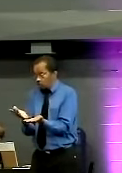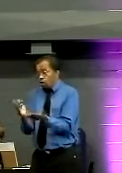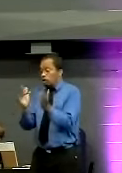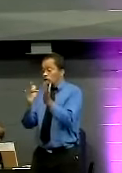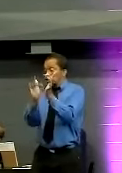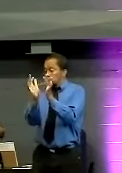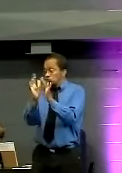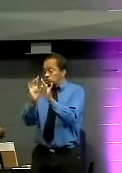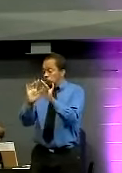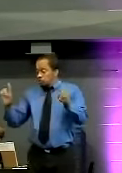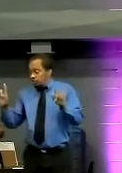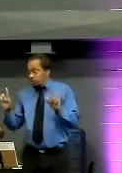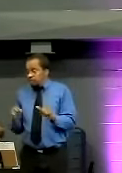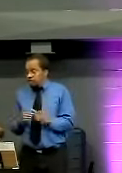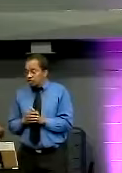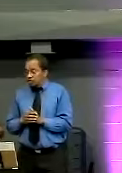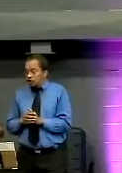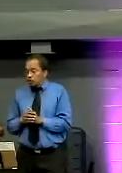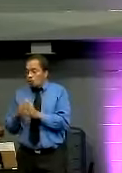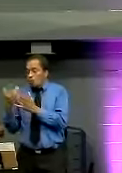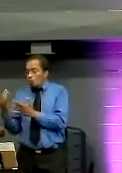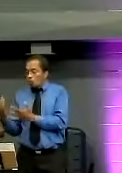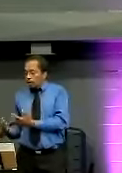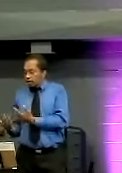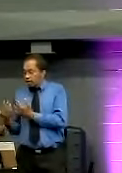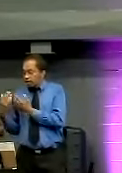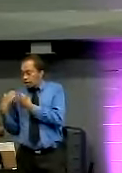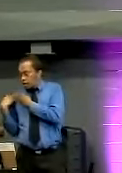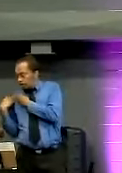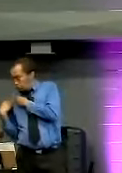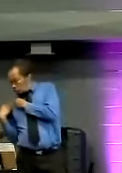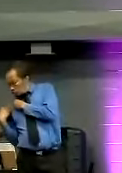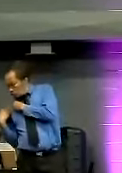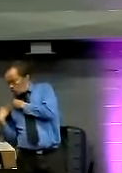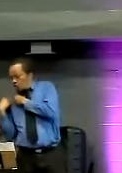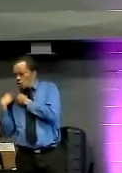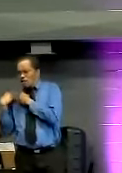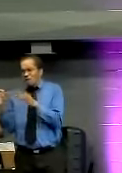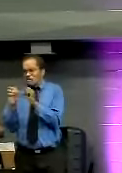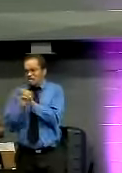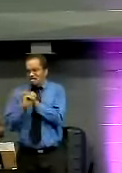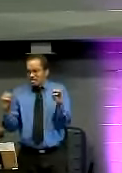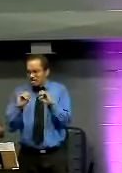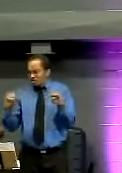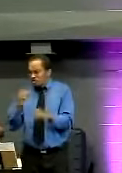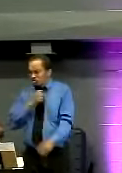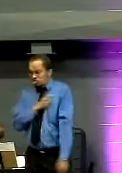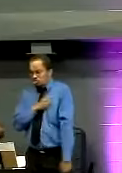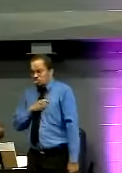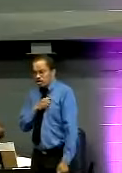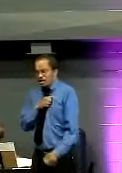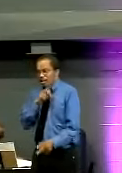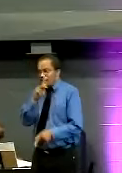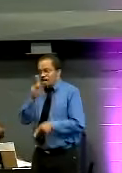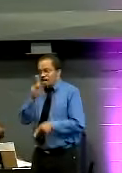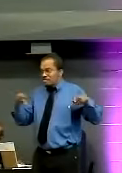Jesus takes it upon himself without the prompting or apology of the people